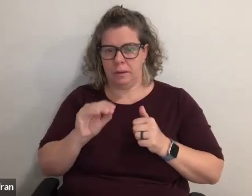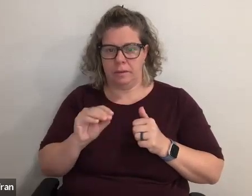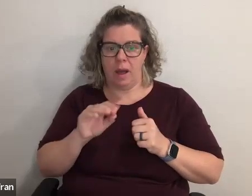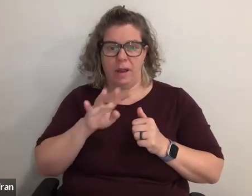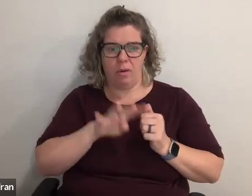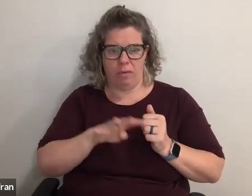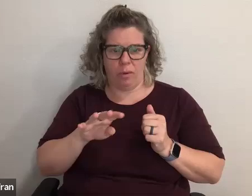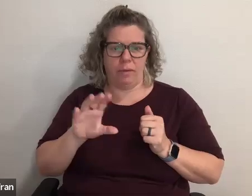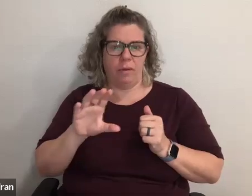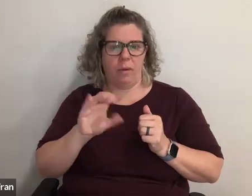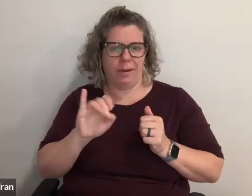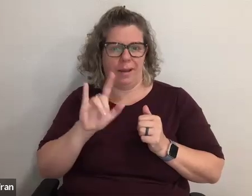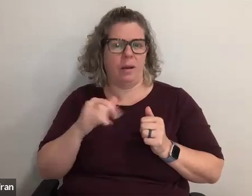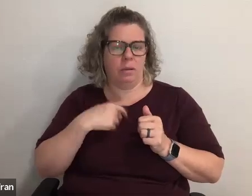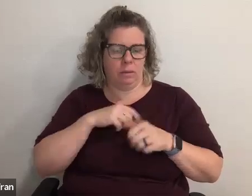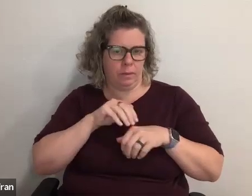counties.